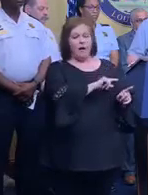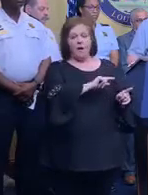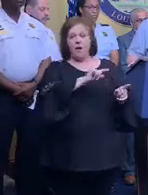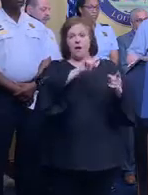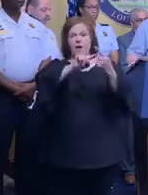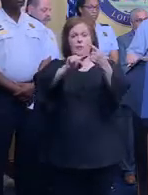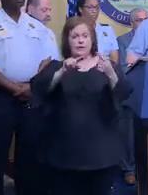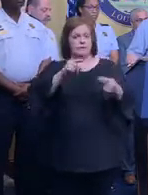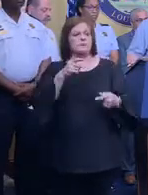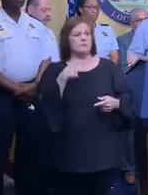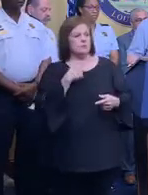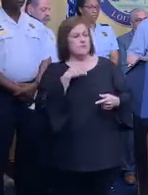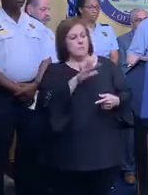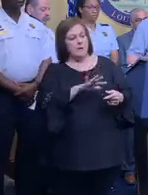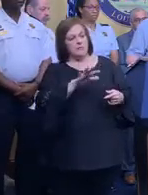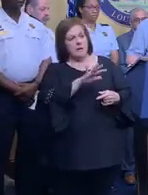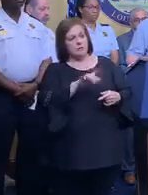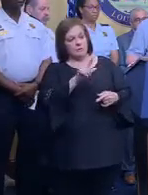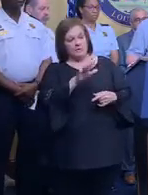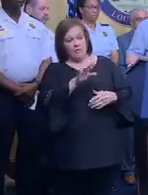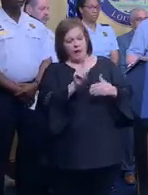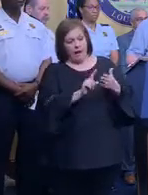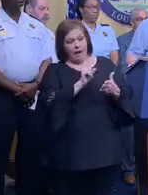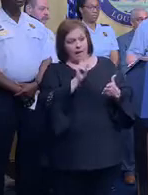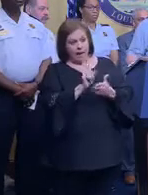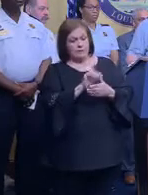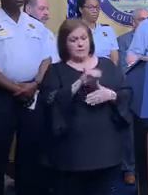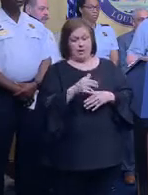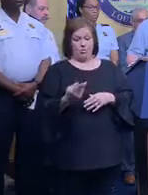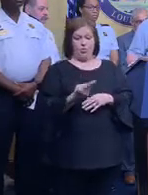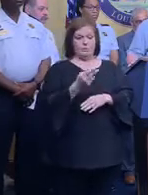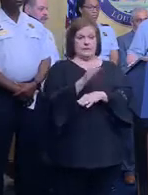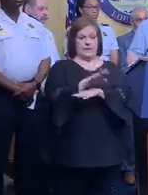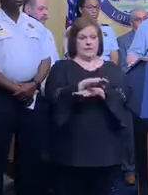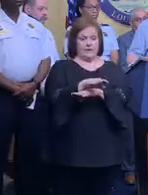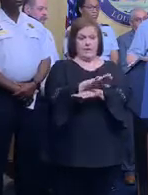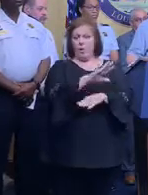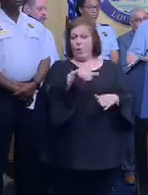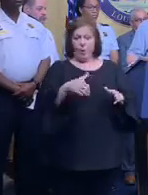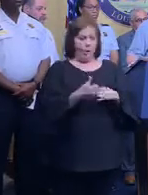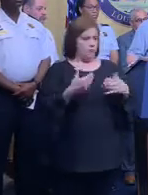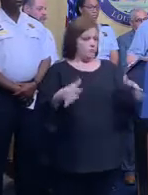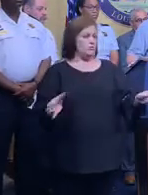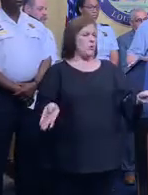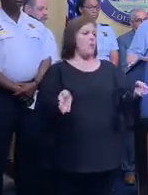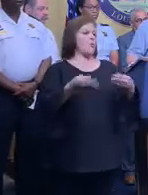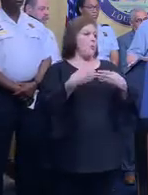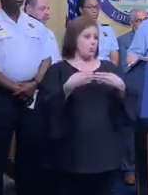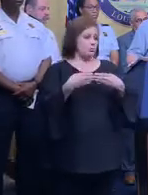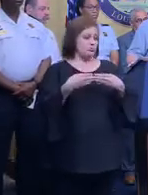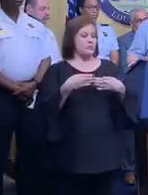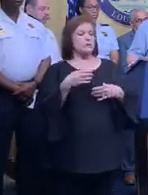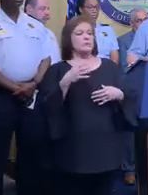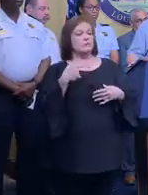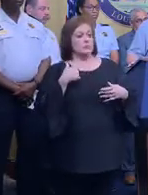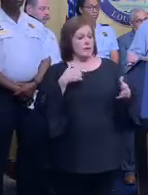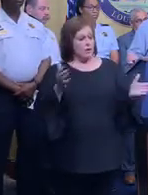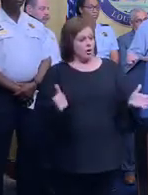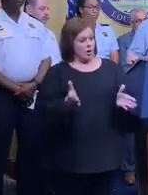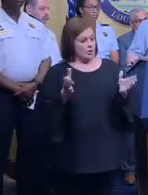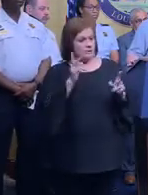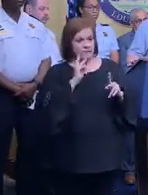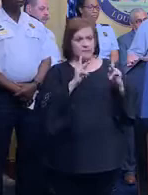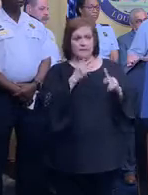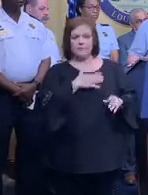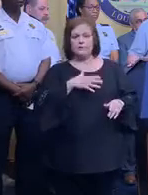up. It will take us approximately 24 hours, so by Thursday evening, all the gates will be closed. So we encourage people